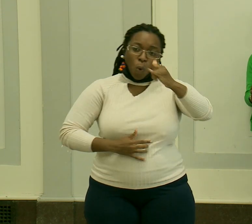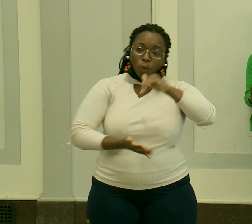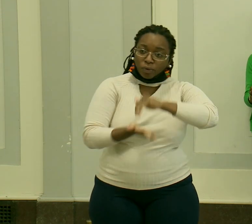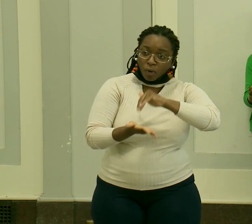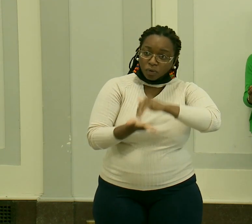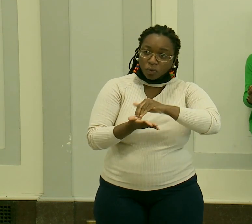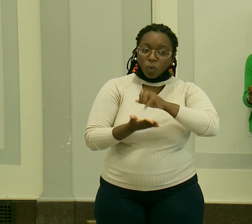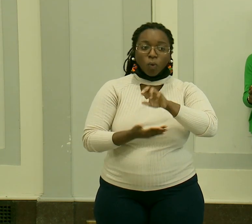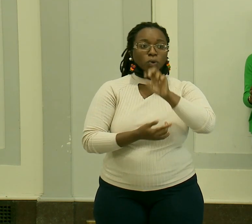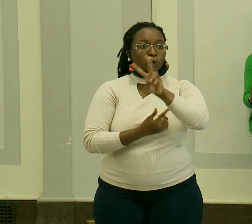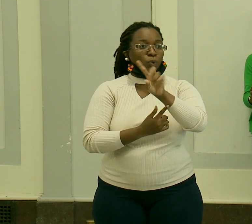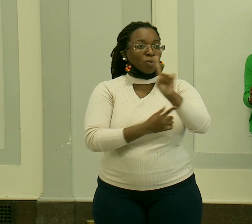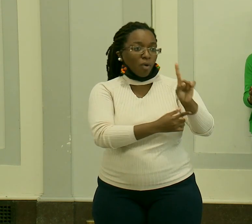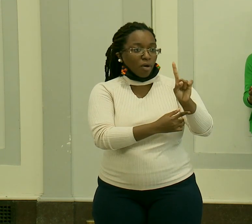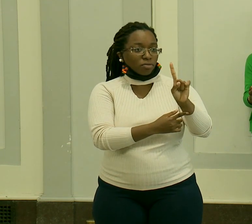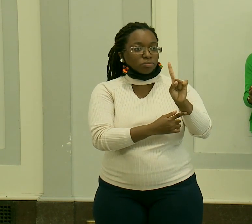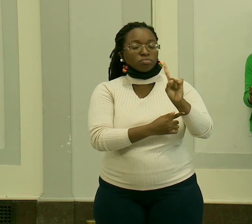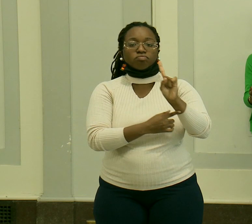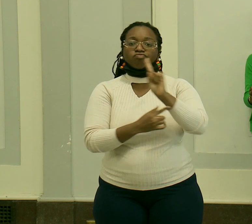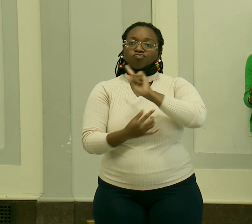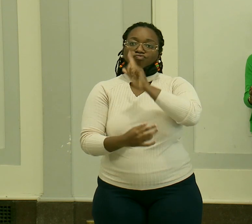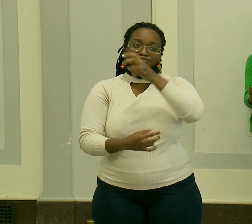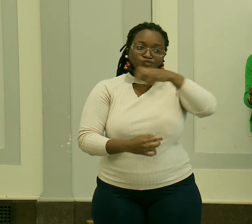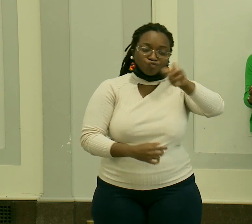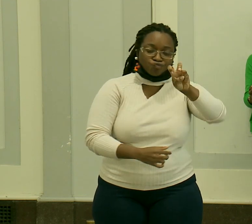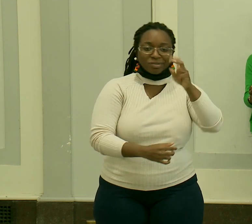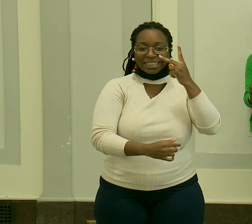connected to a physician for assessment.